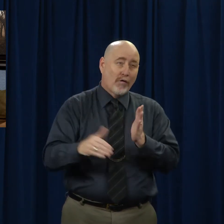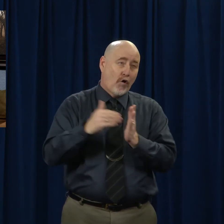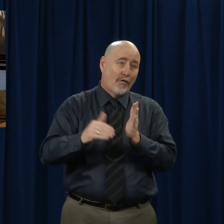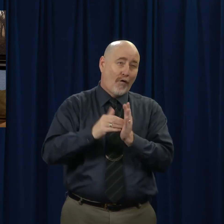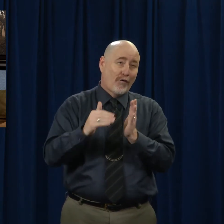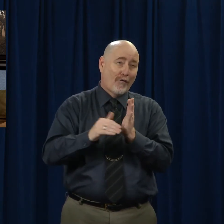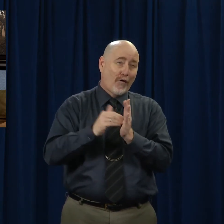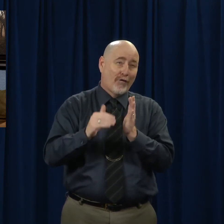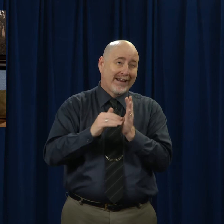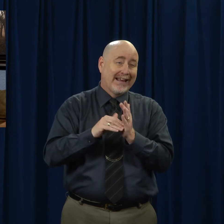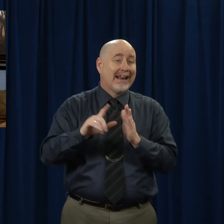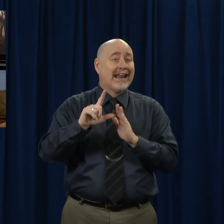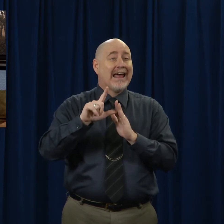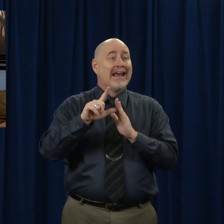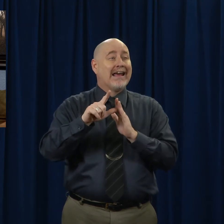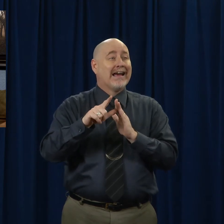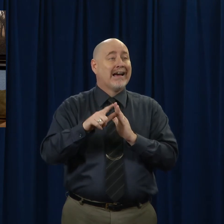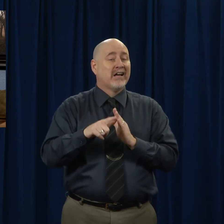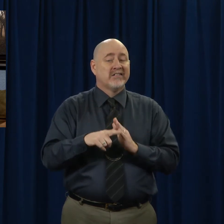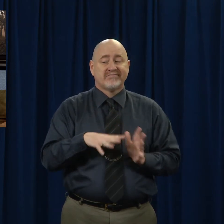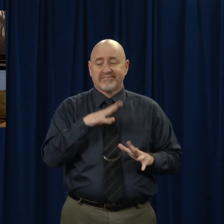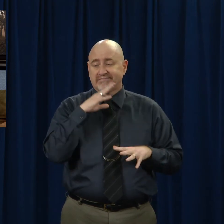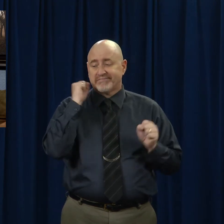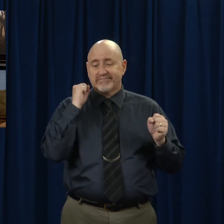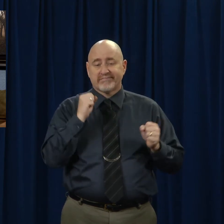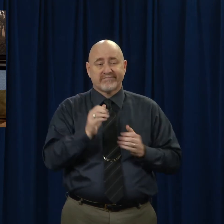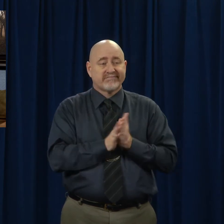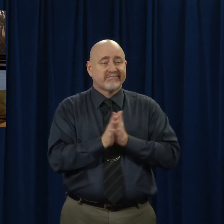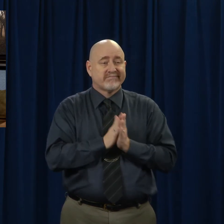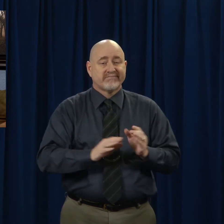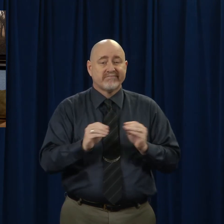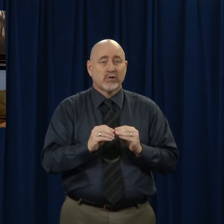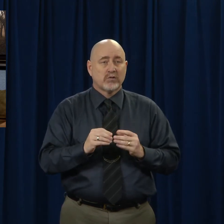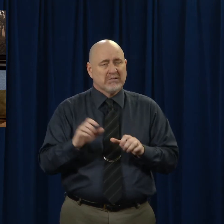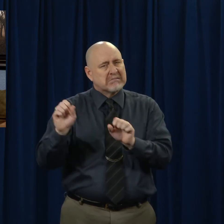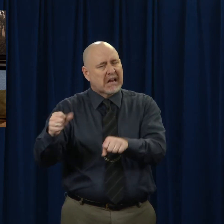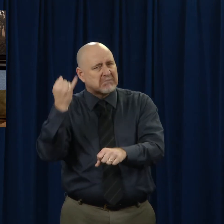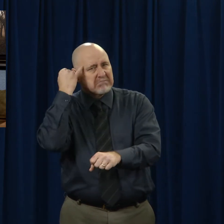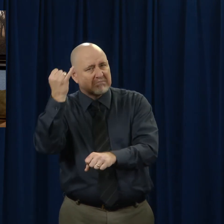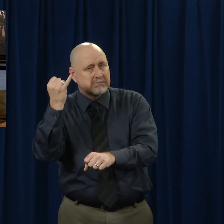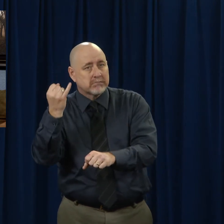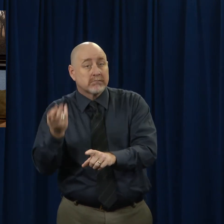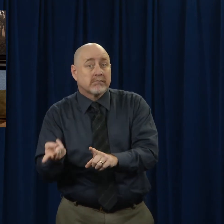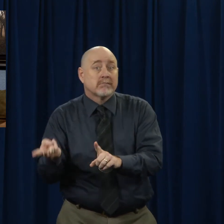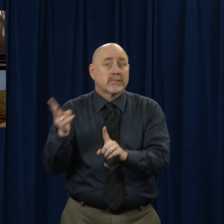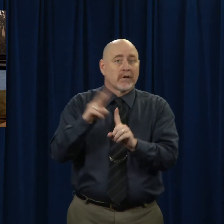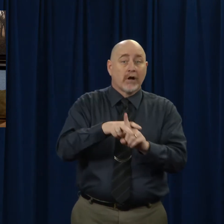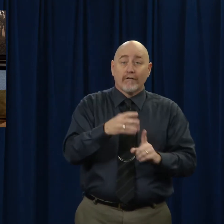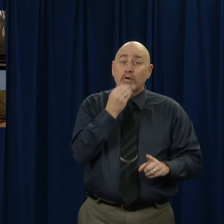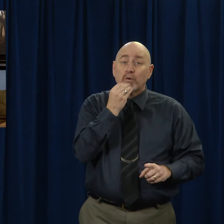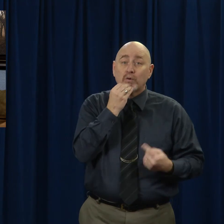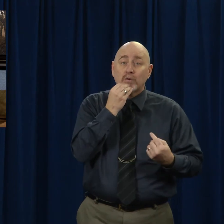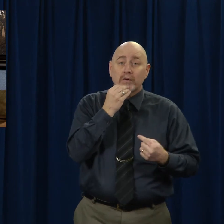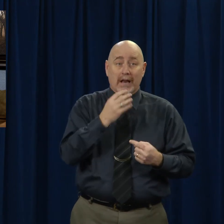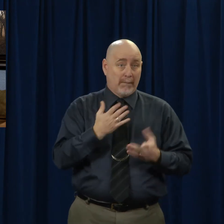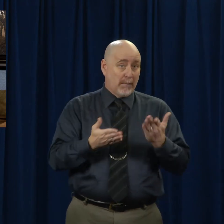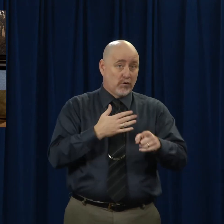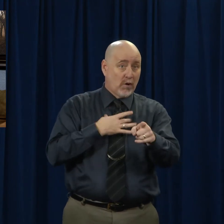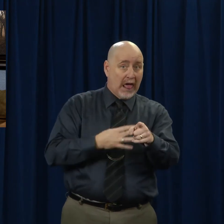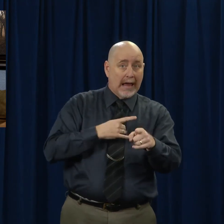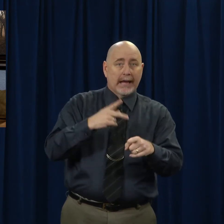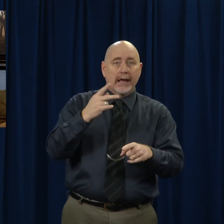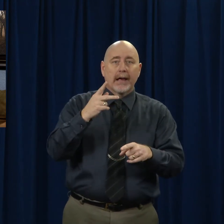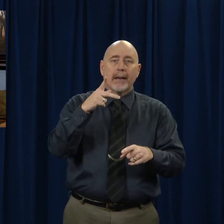over and over again that he would just lose his interest in that. There are kinds of food that people like. Maybe you